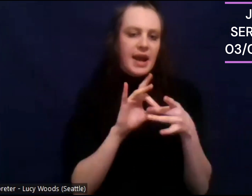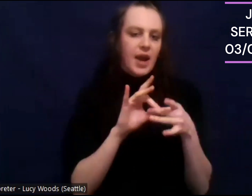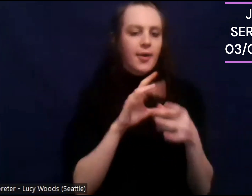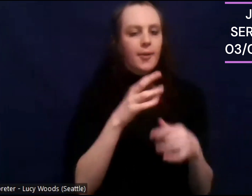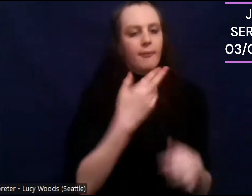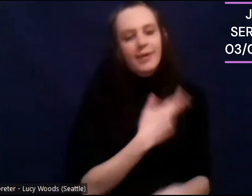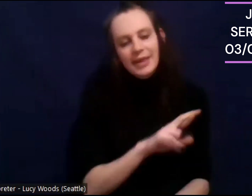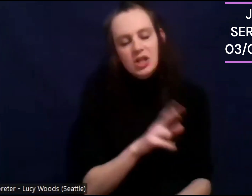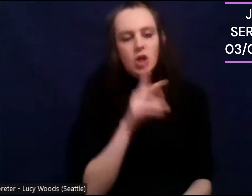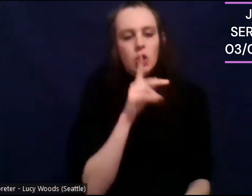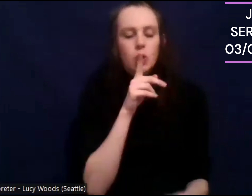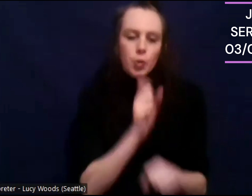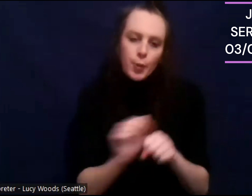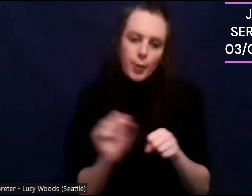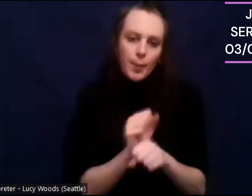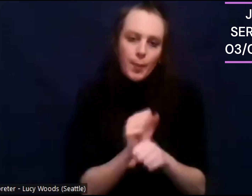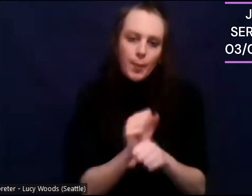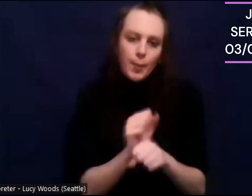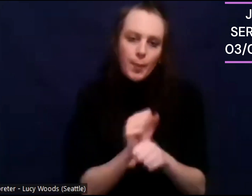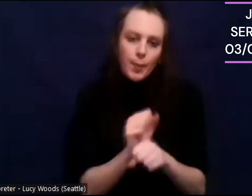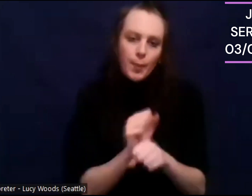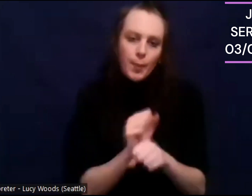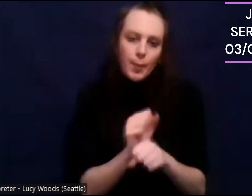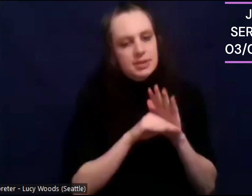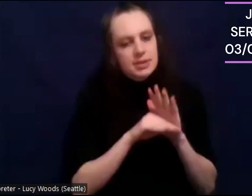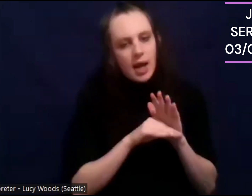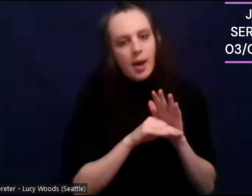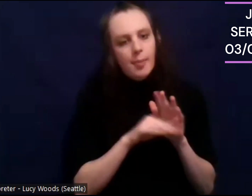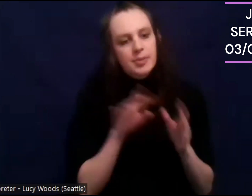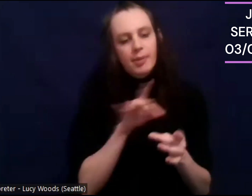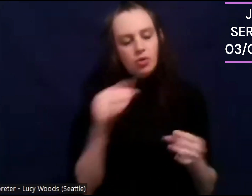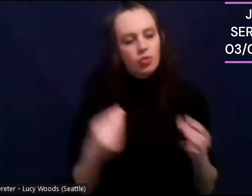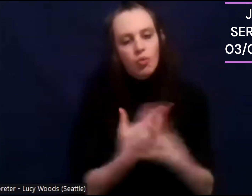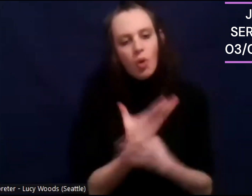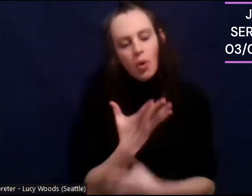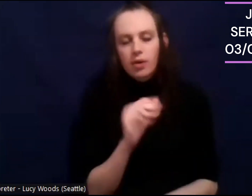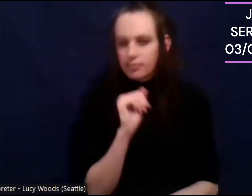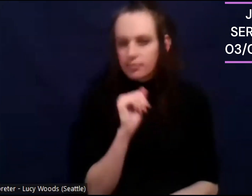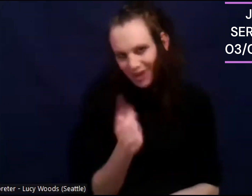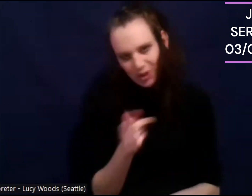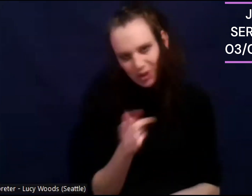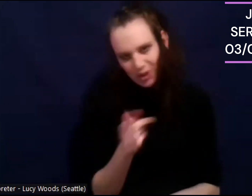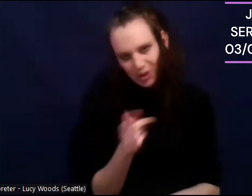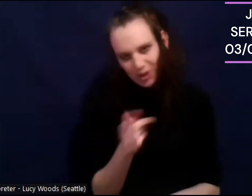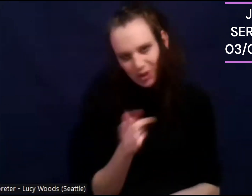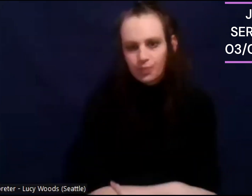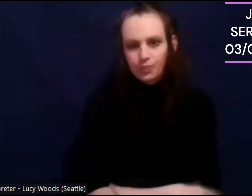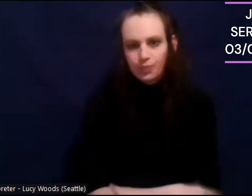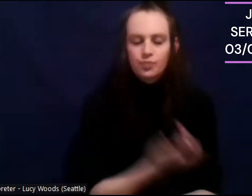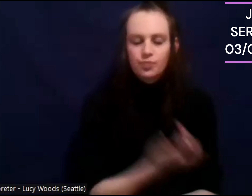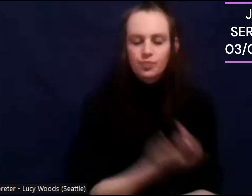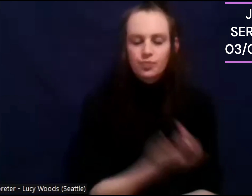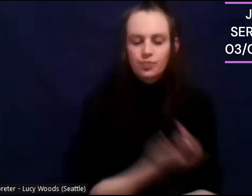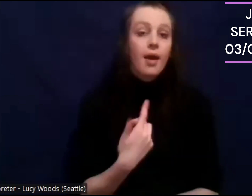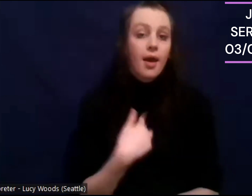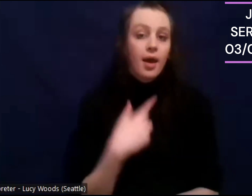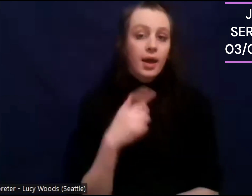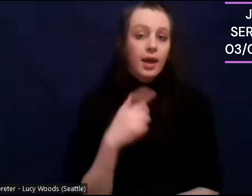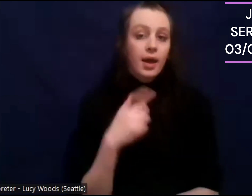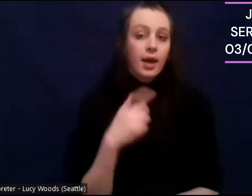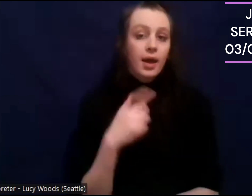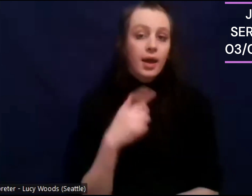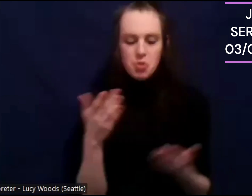of the subsequent spiritual growth. And it's not the case at all. I just need to be where my feet are. I need